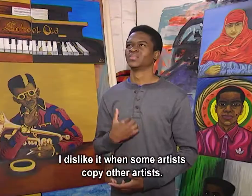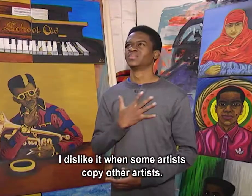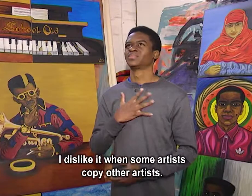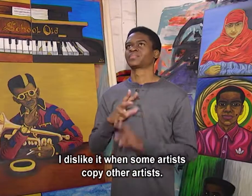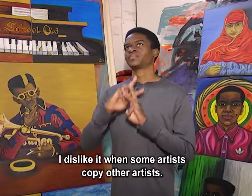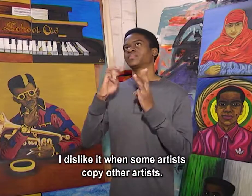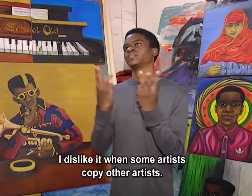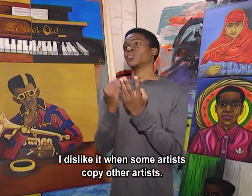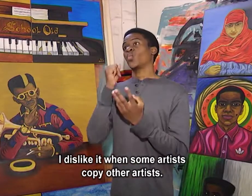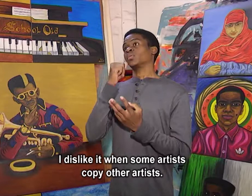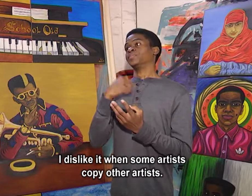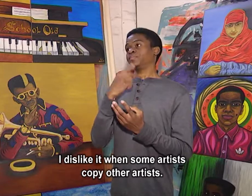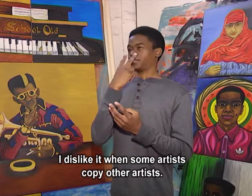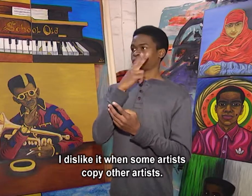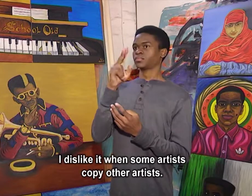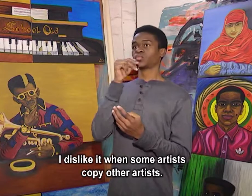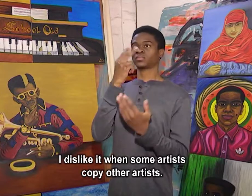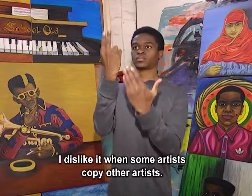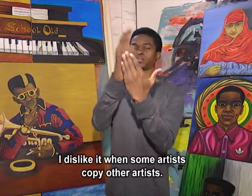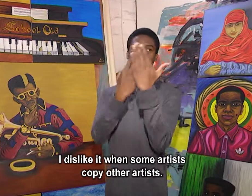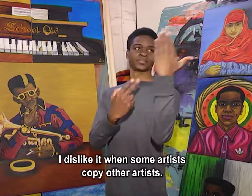I dislike it when some artists copy other artists.